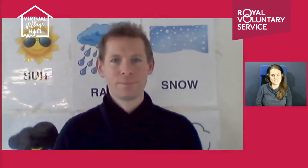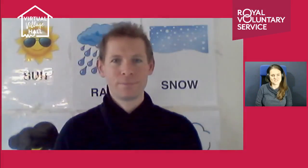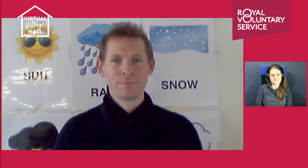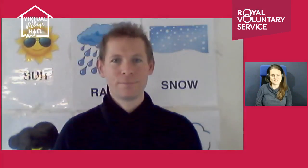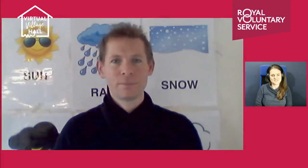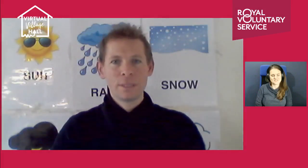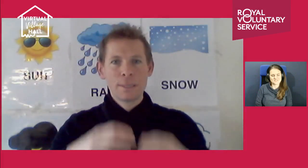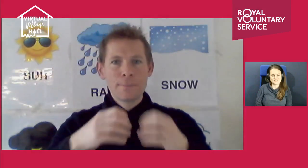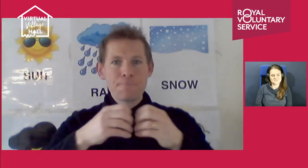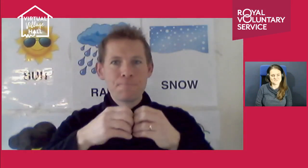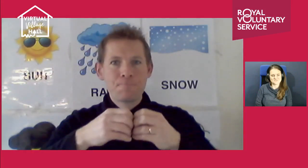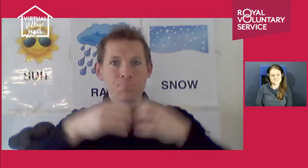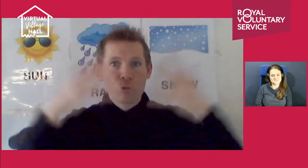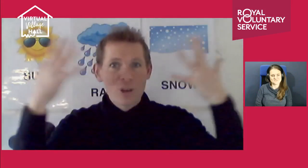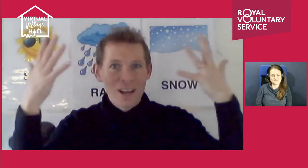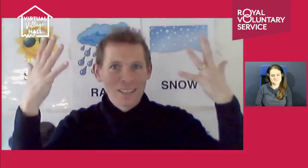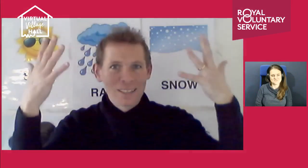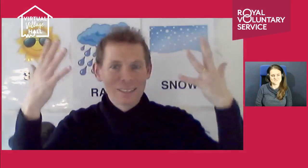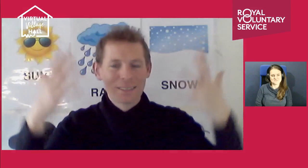clouds,